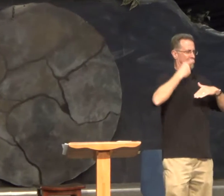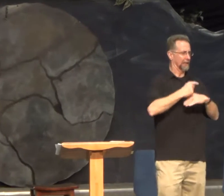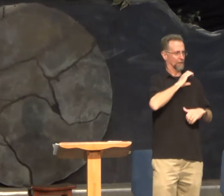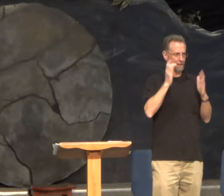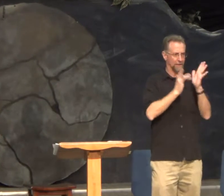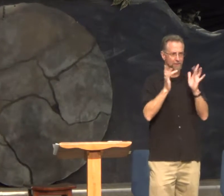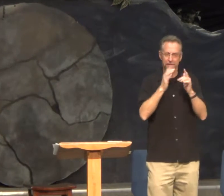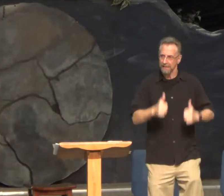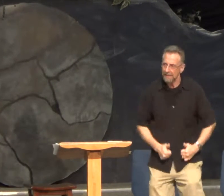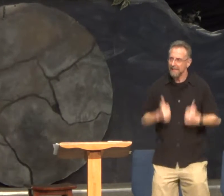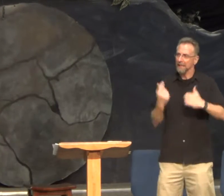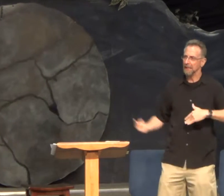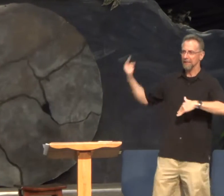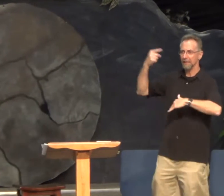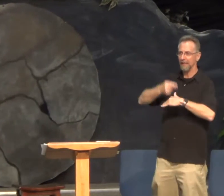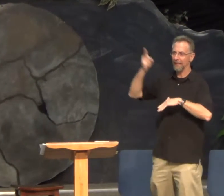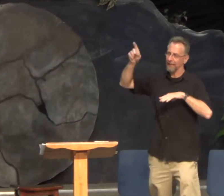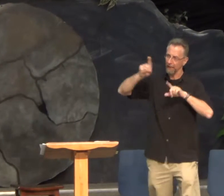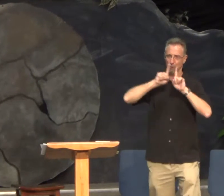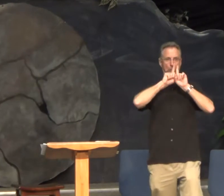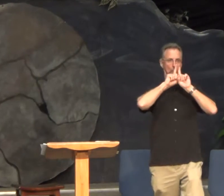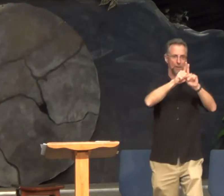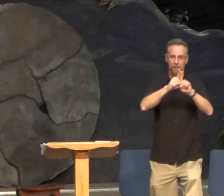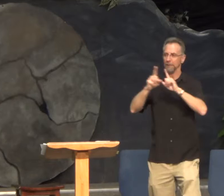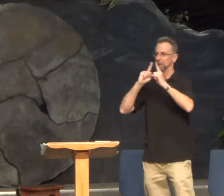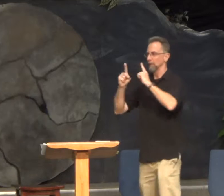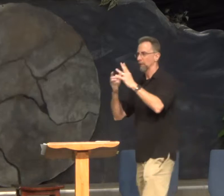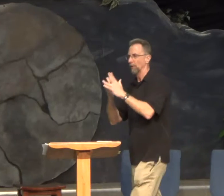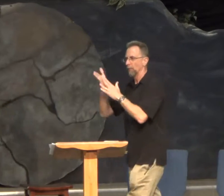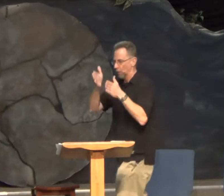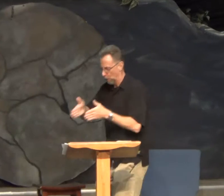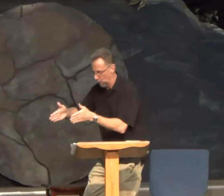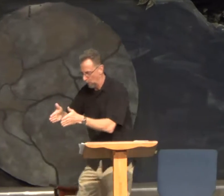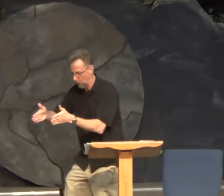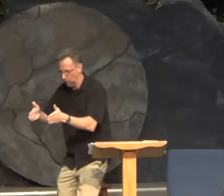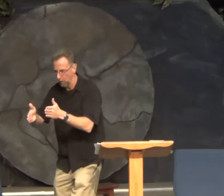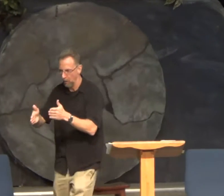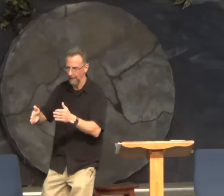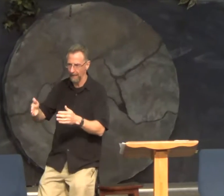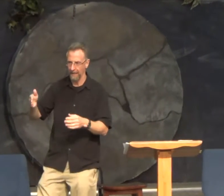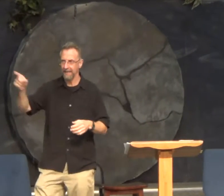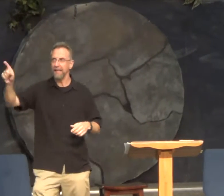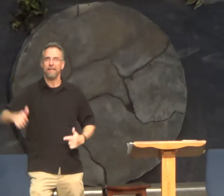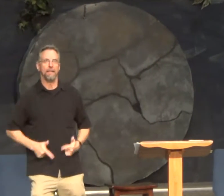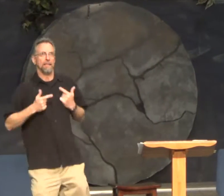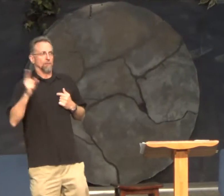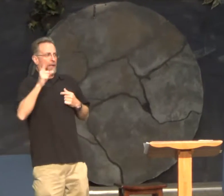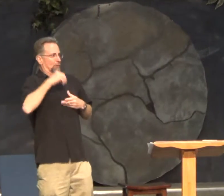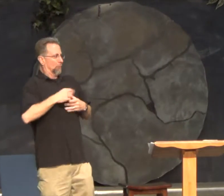He lives today. He lives today. I know he lives today. He talks with me once in a long life's